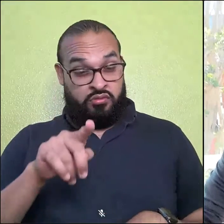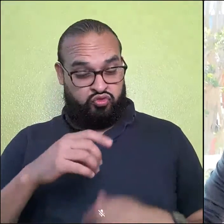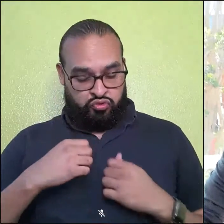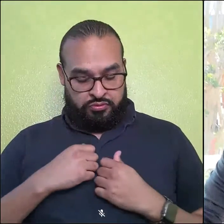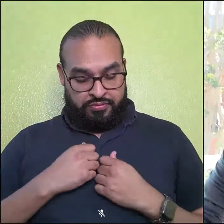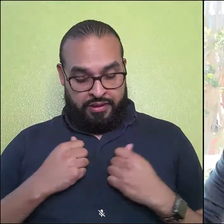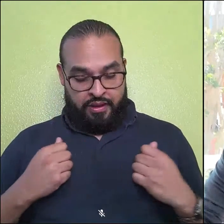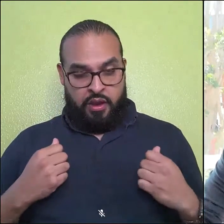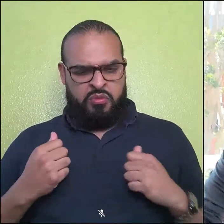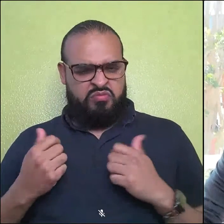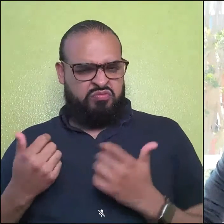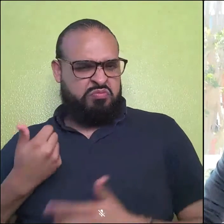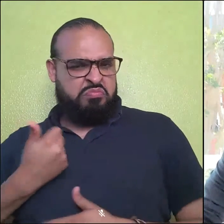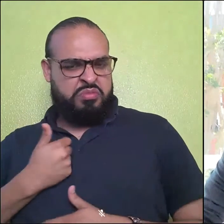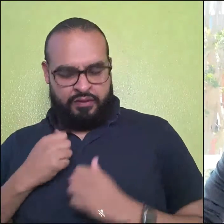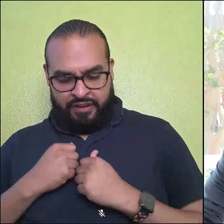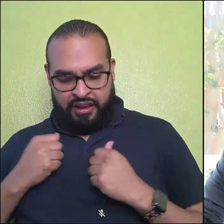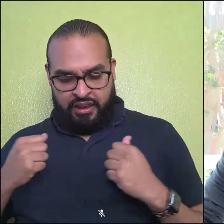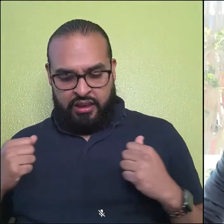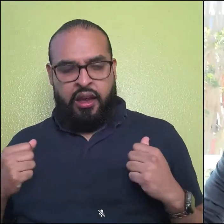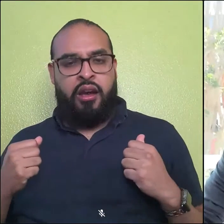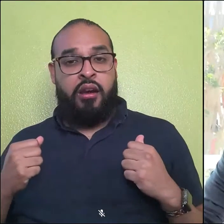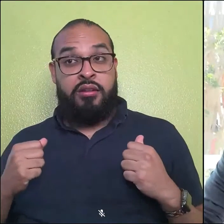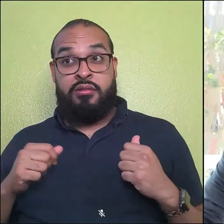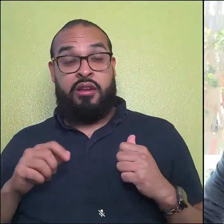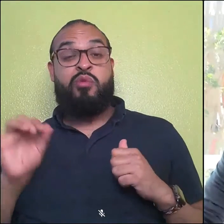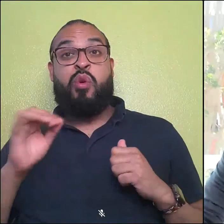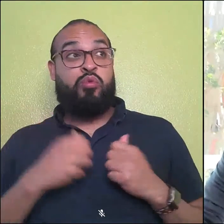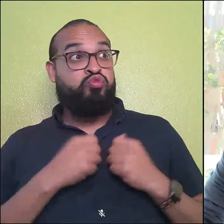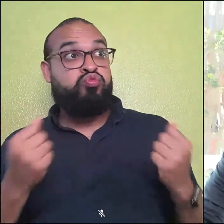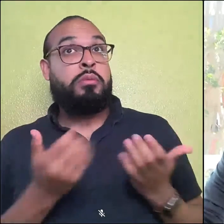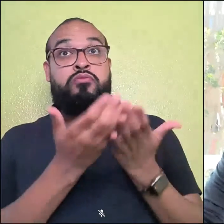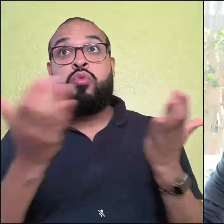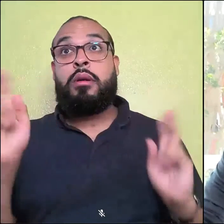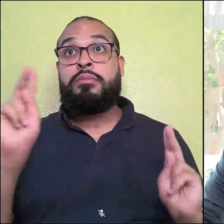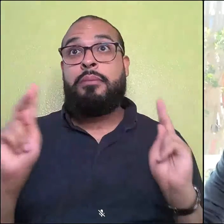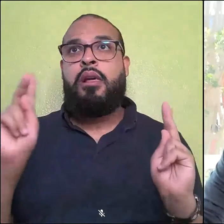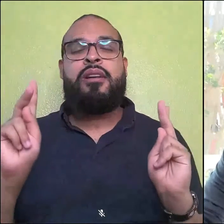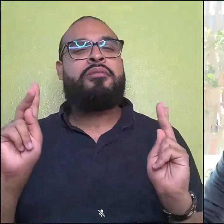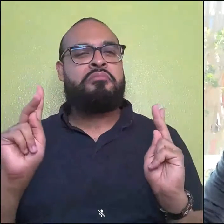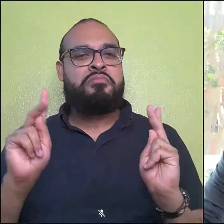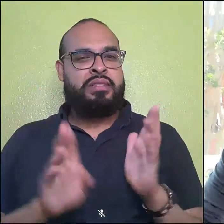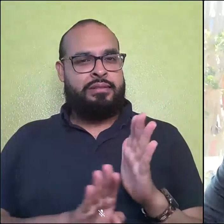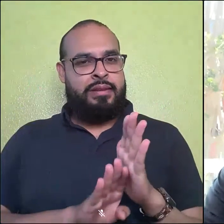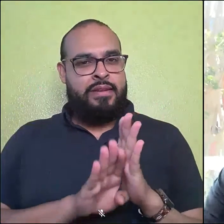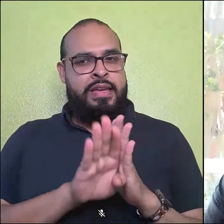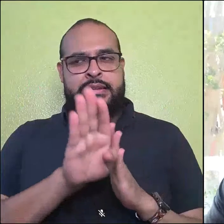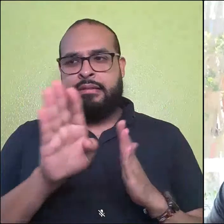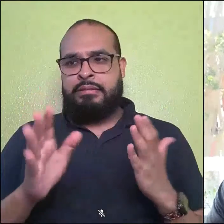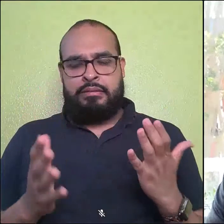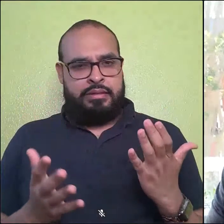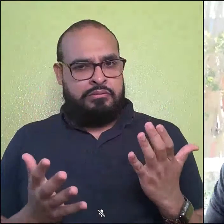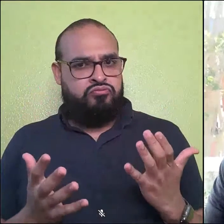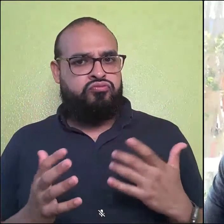and others grows this capacity for us to feel more at home, at peace, and